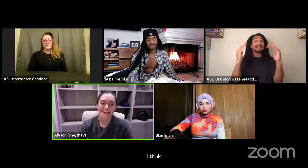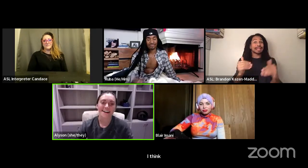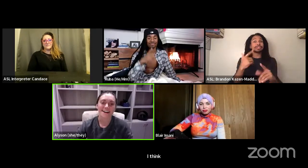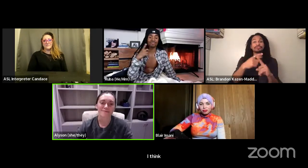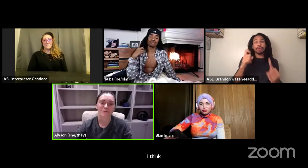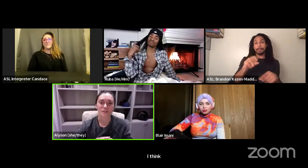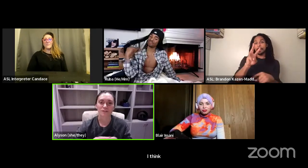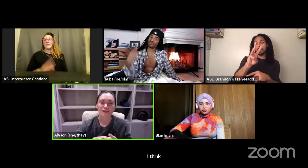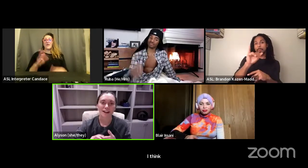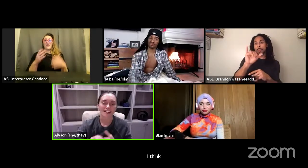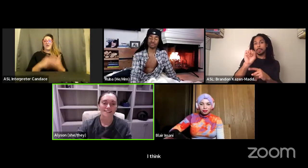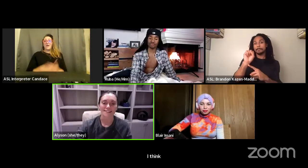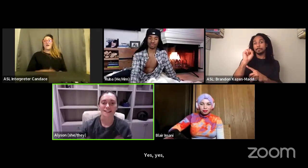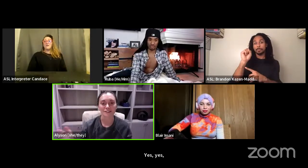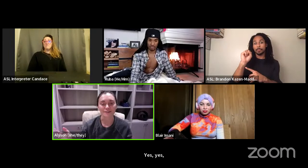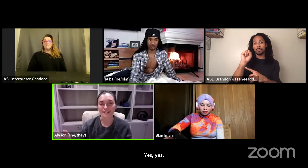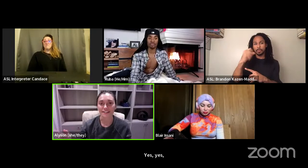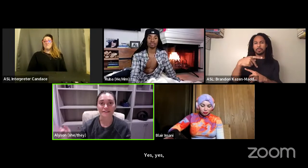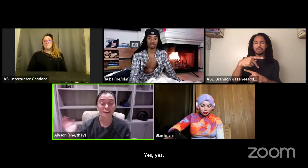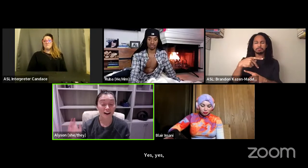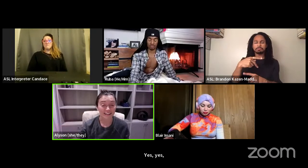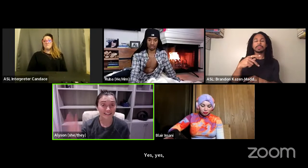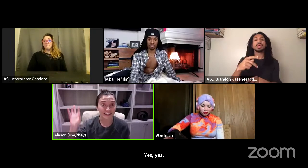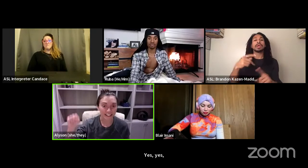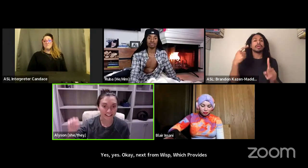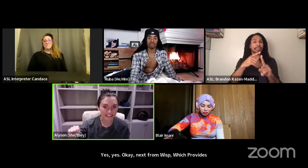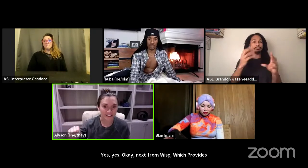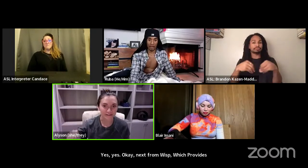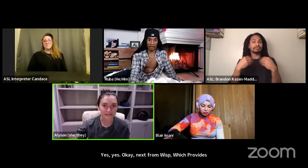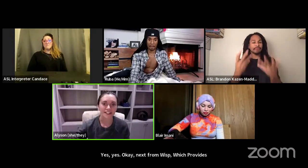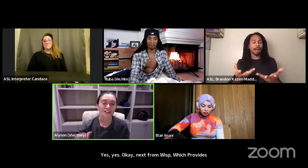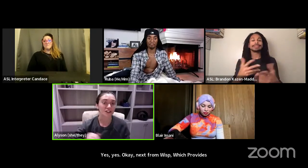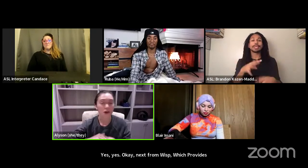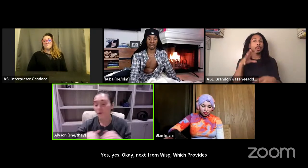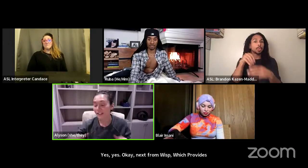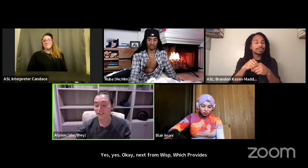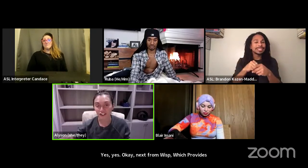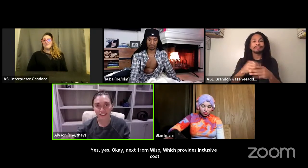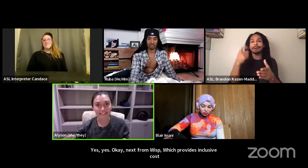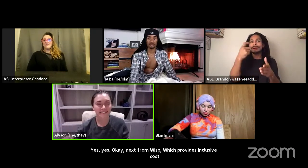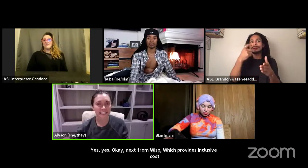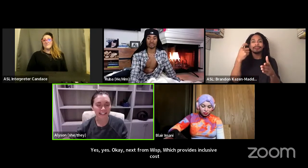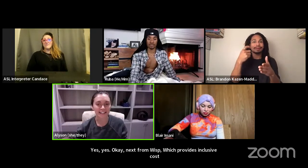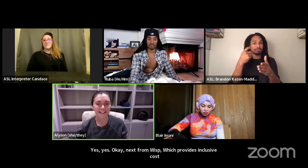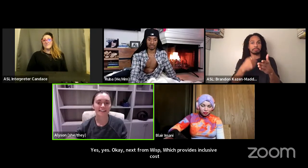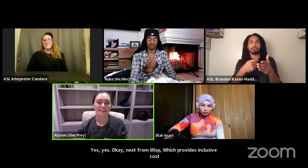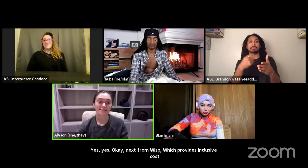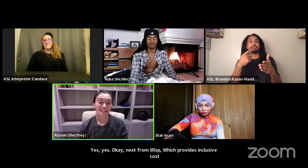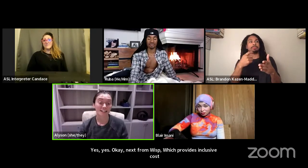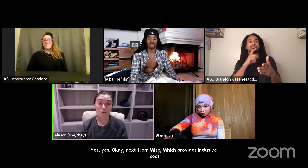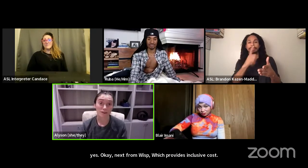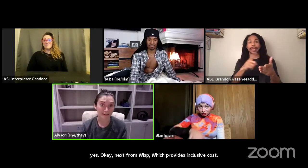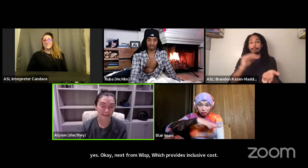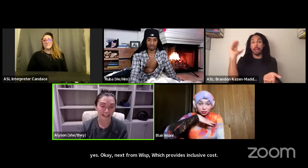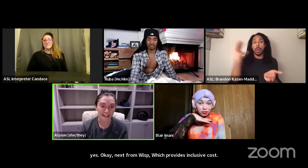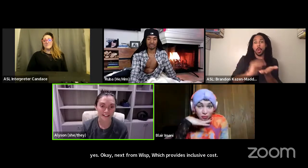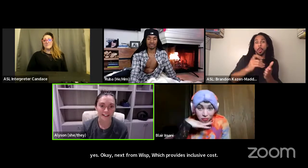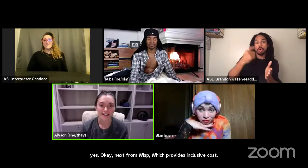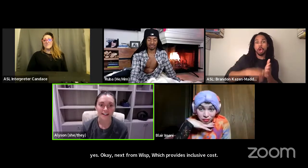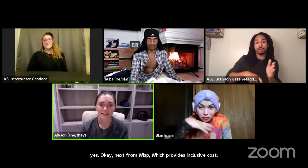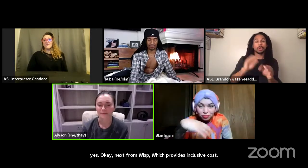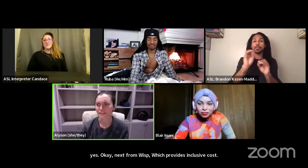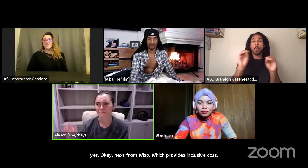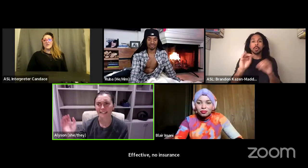WISP, which provides inclusive, cost-effective, no insurance needed sexual